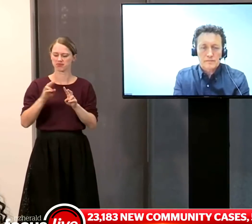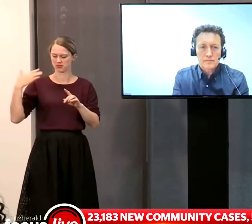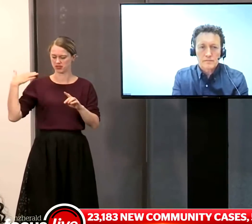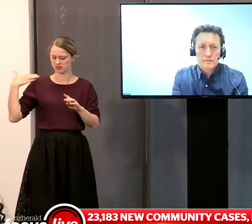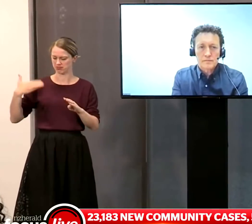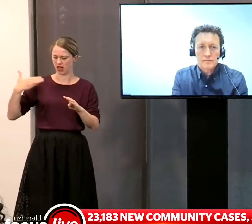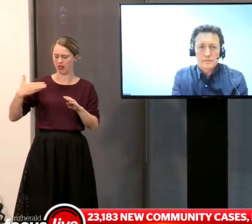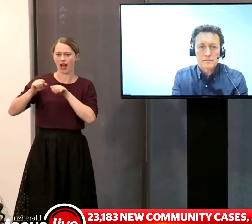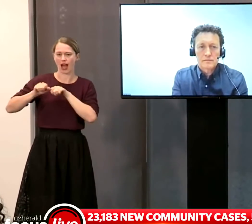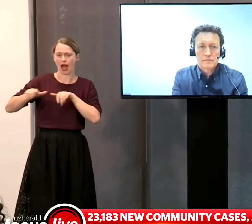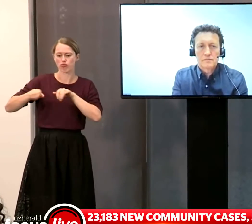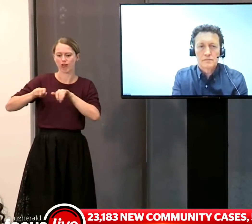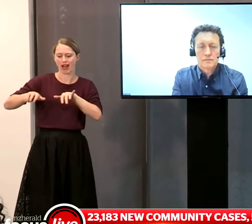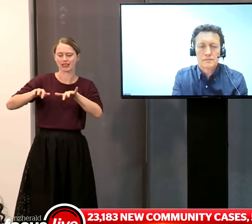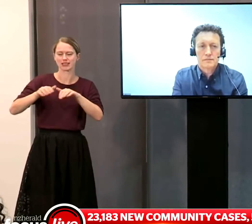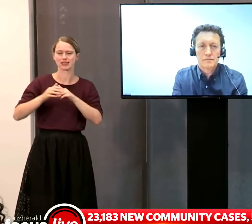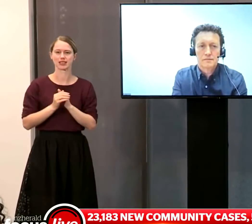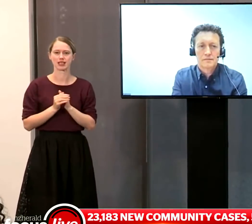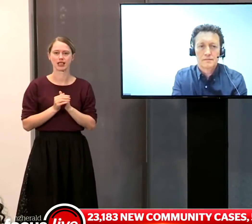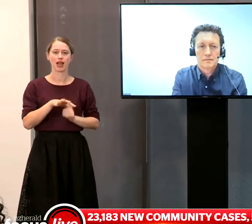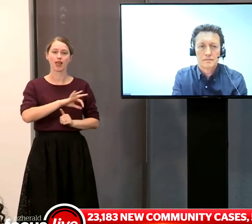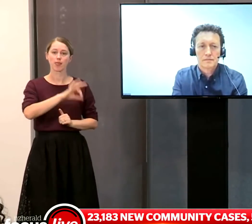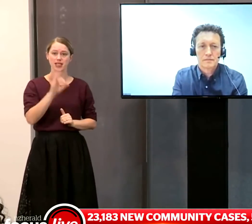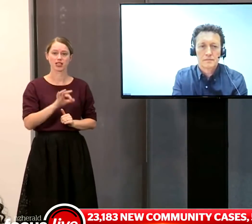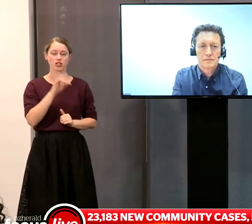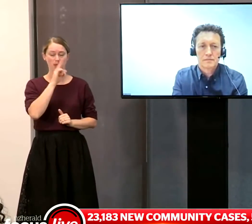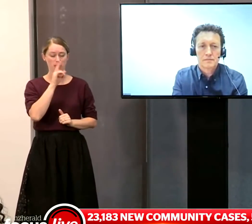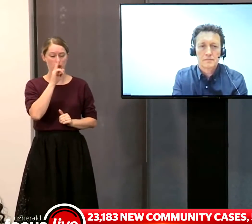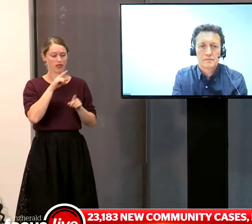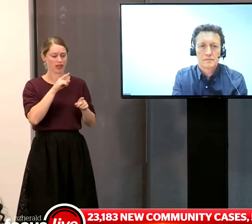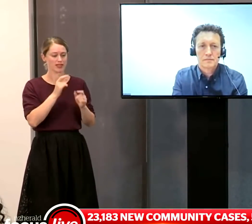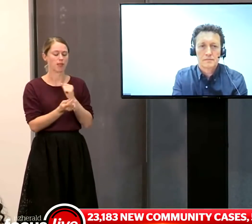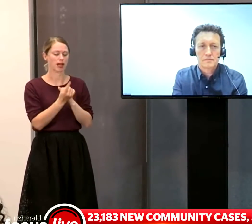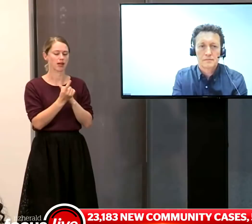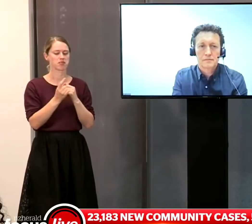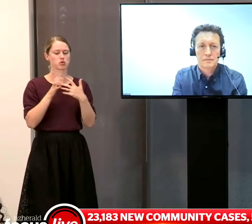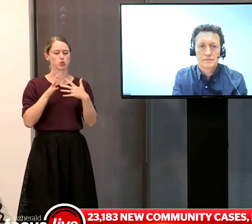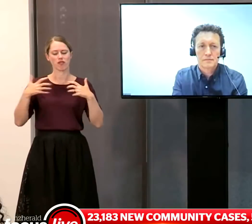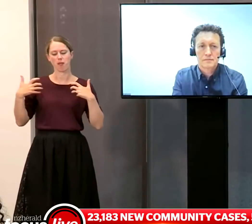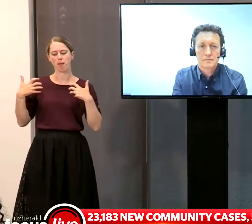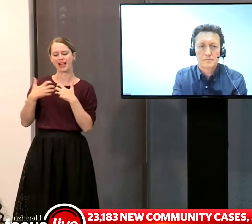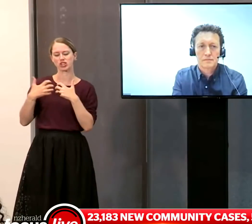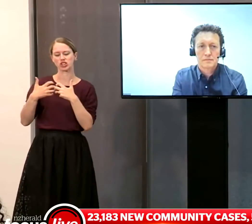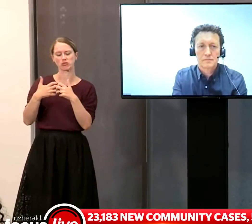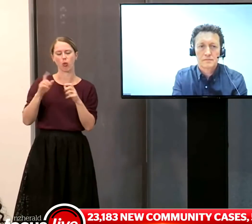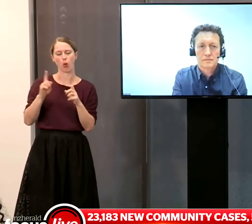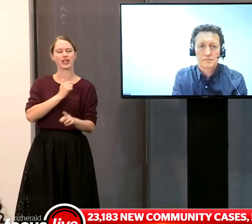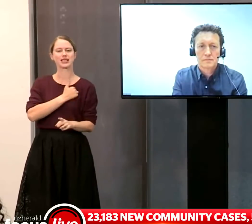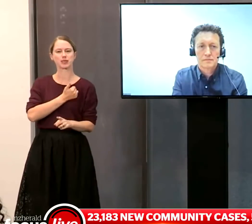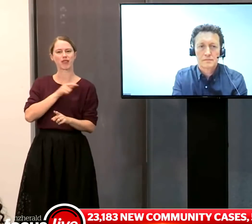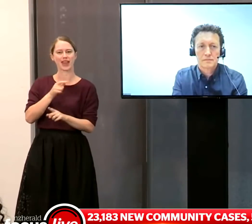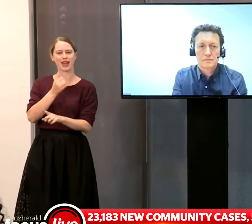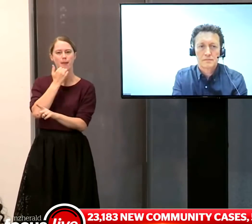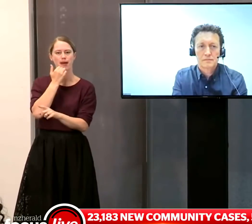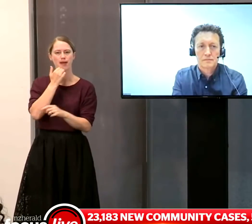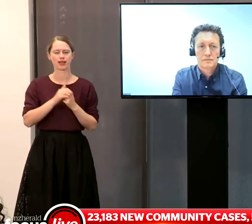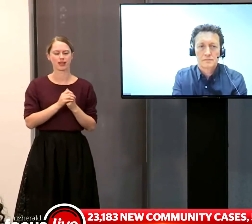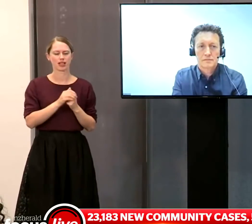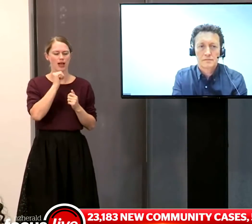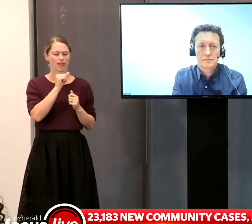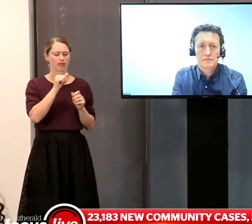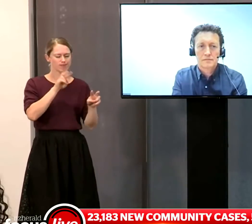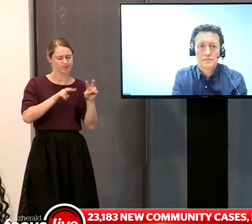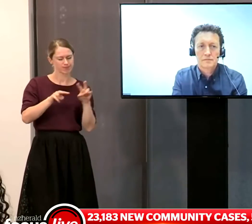that we've had previously, and the proportion of people doing that does not seem to be unduly high. So I think if you put all the